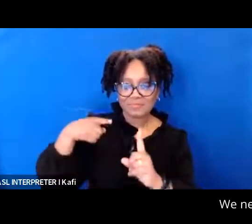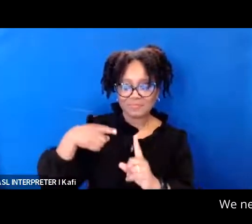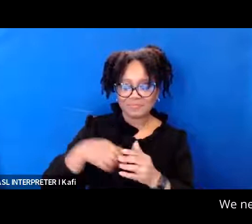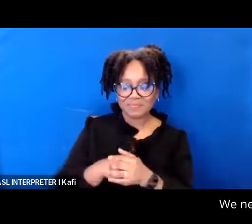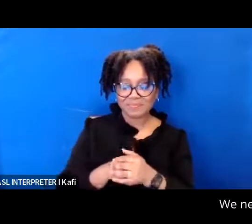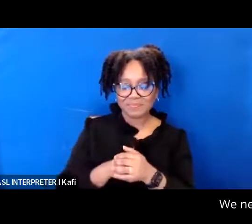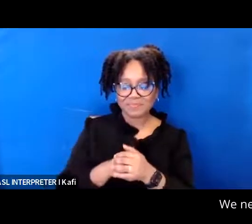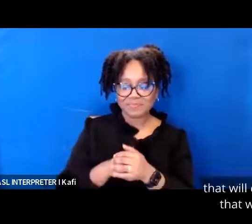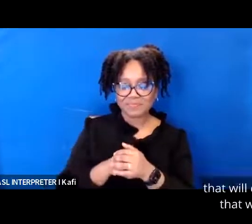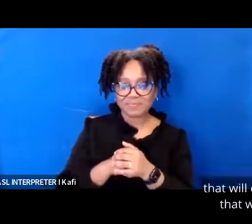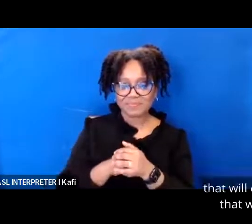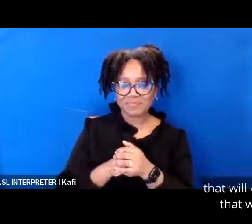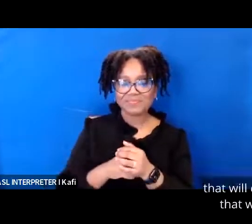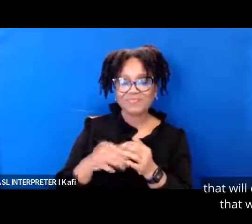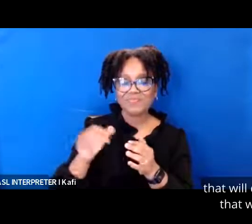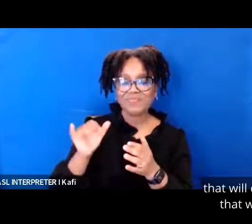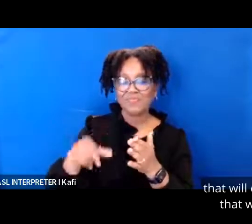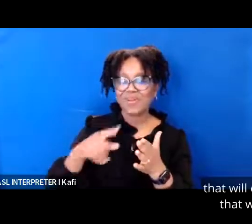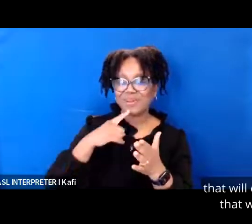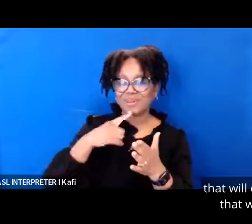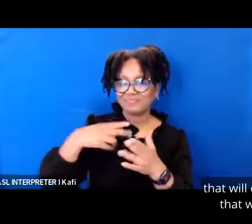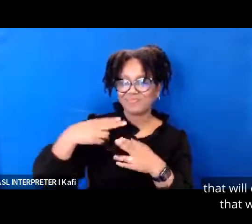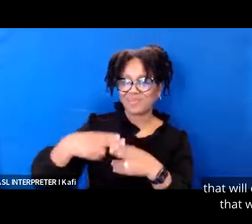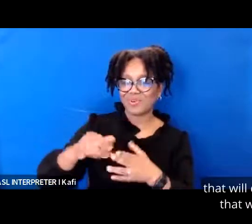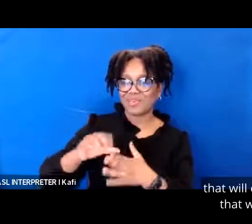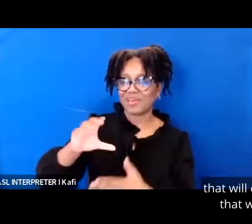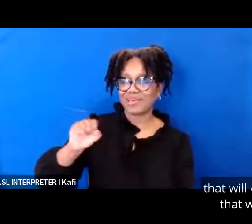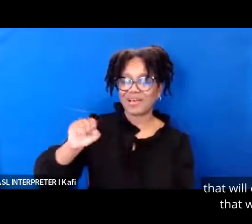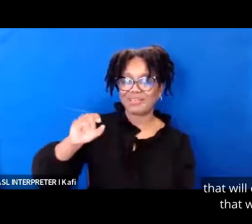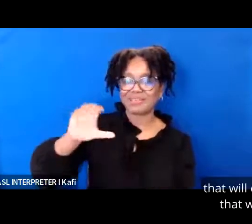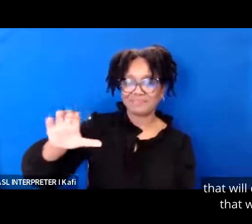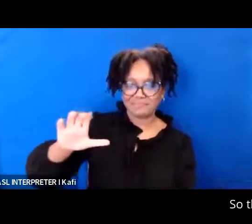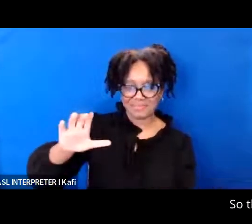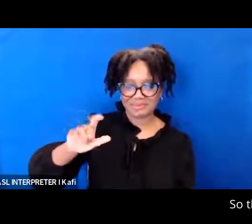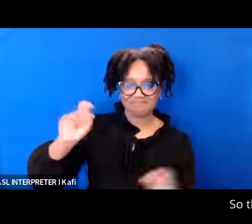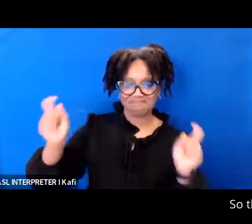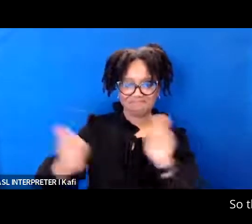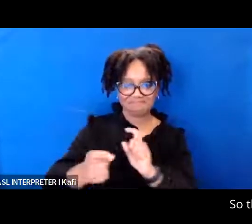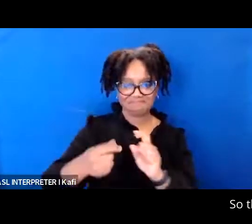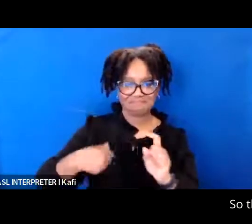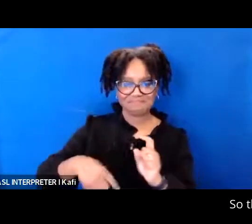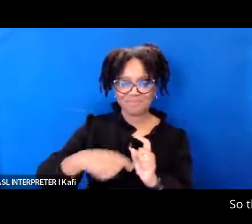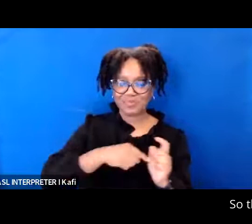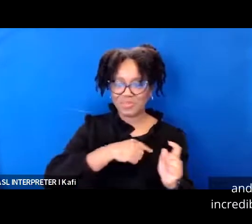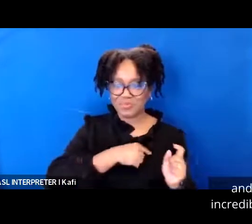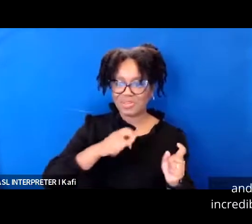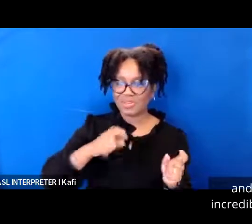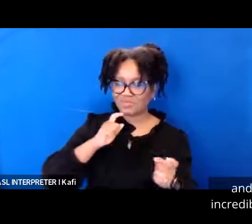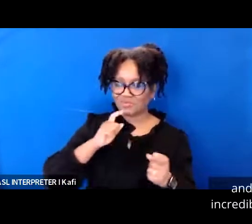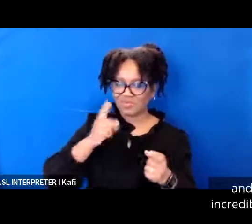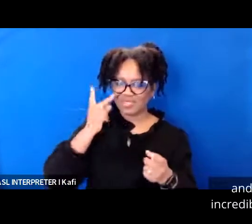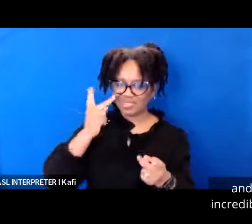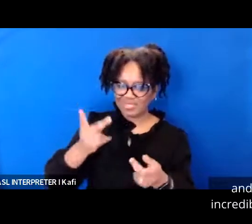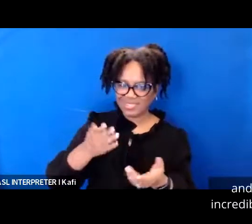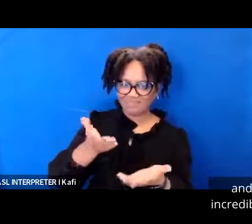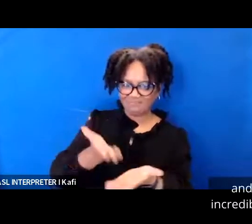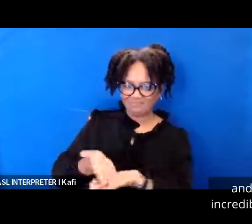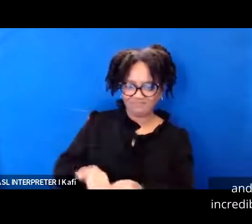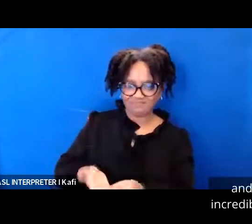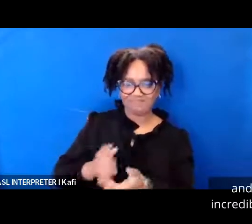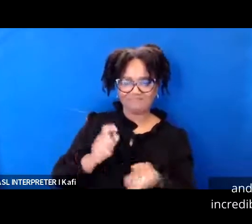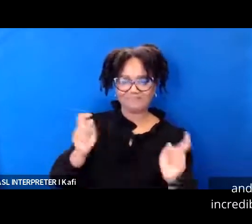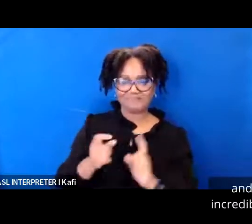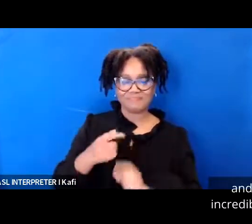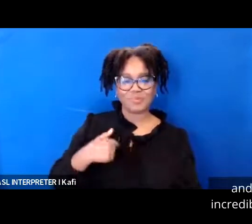tangible results that will change these systems that we live in every day so thank you for that and all of your other incredibly